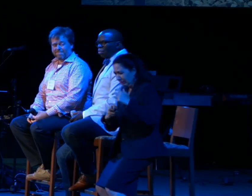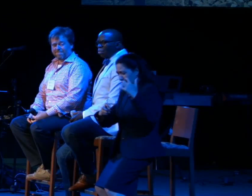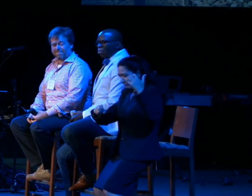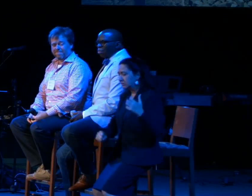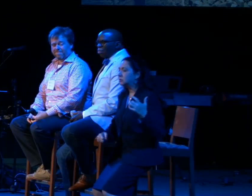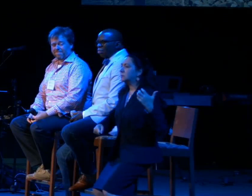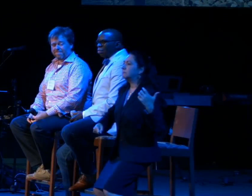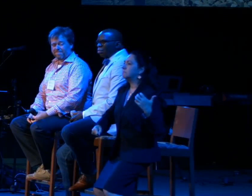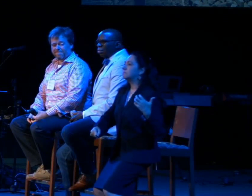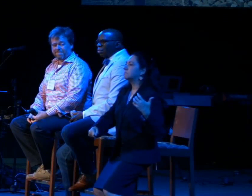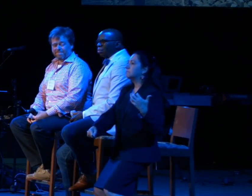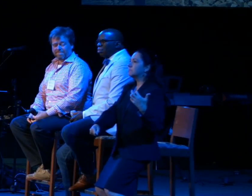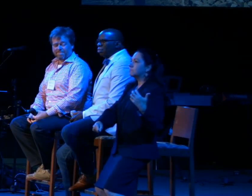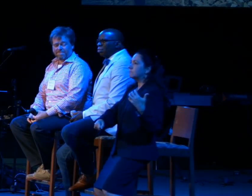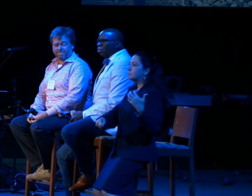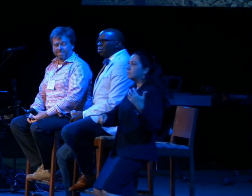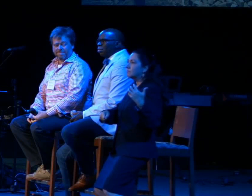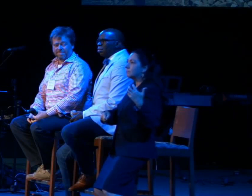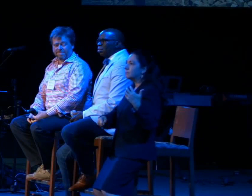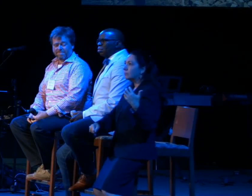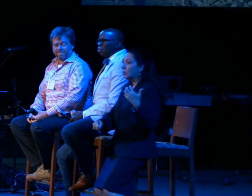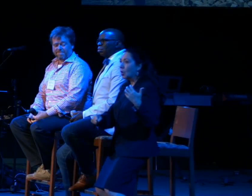place and began to play.